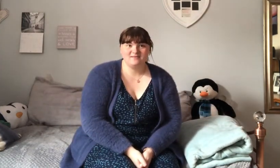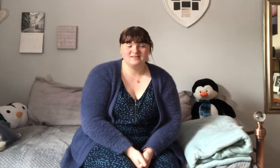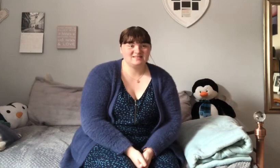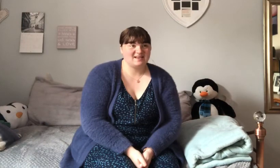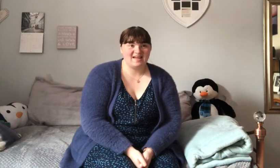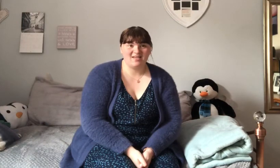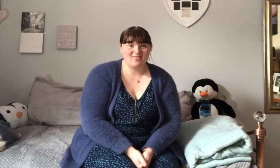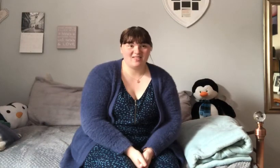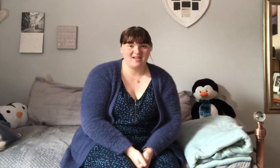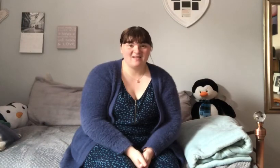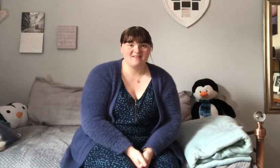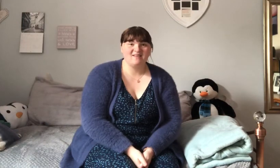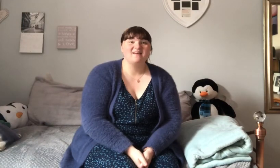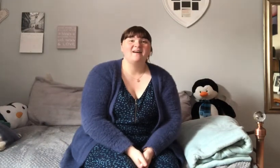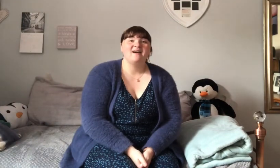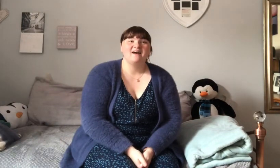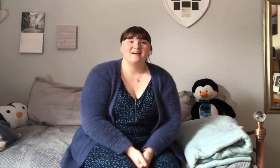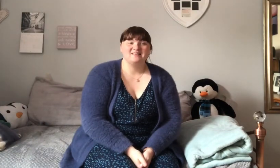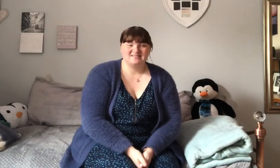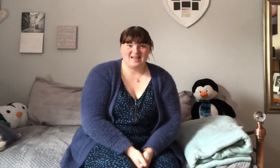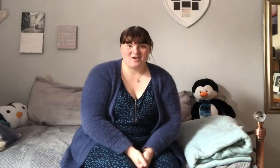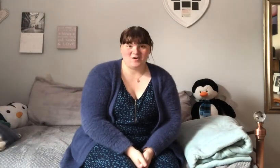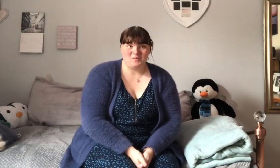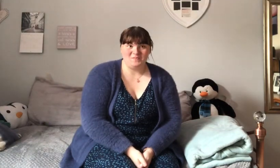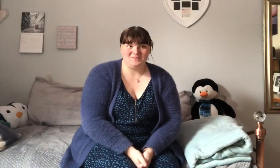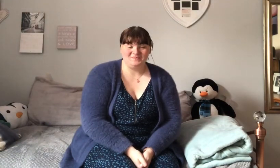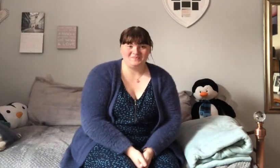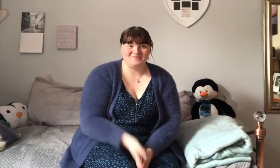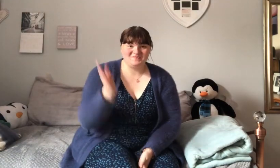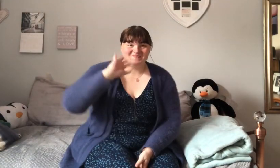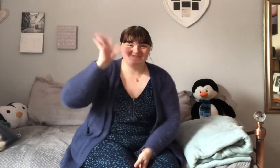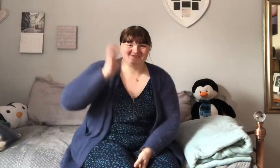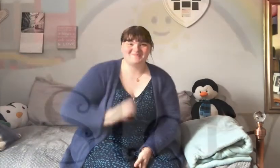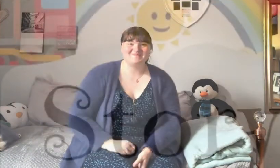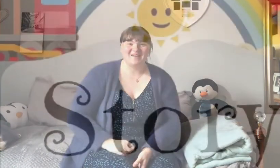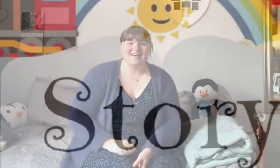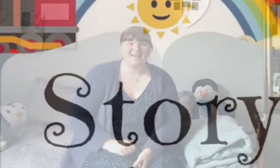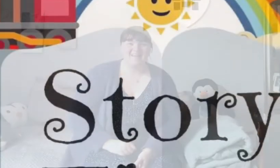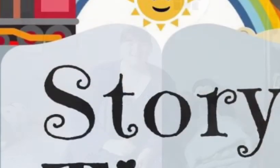Stay healthy and stay at home. Bye.